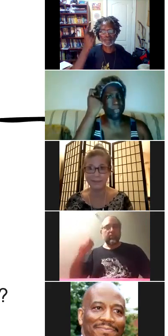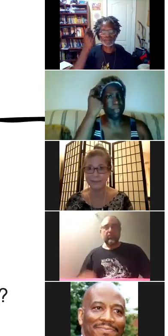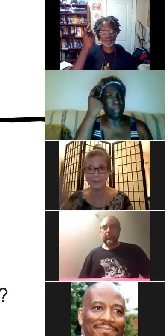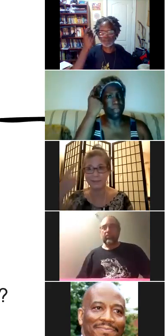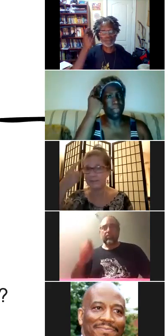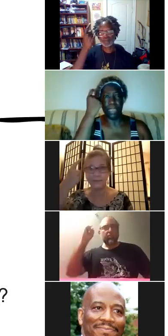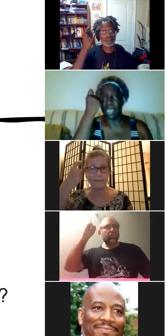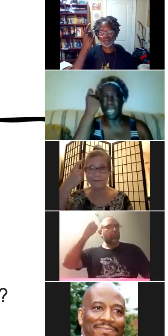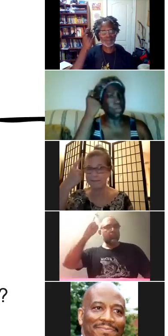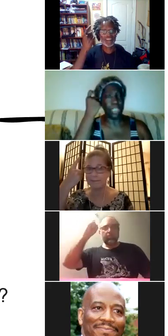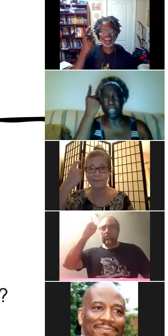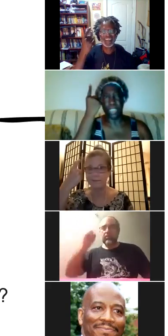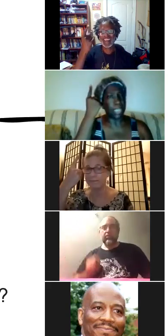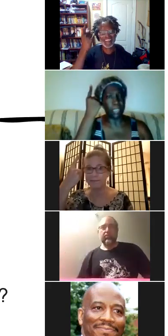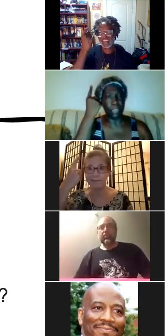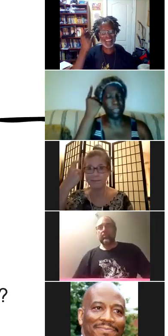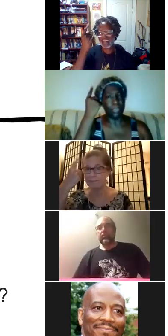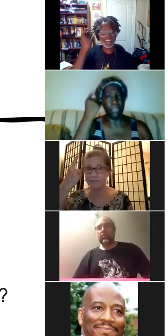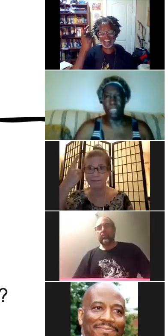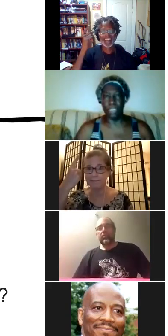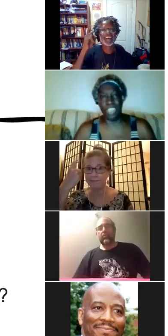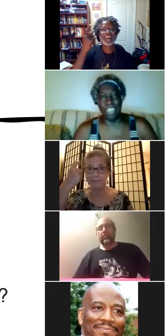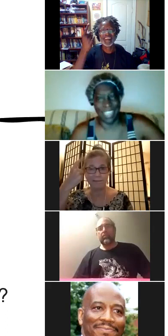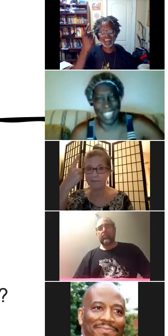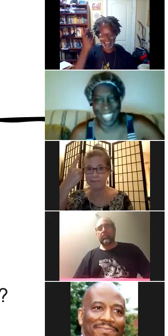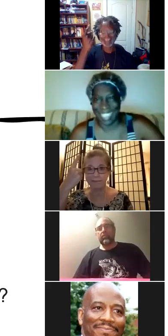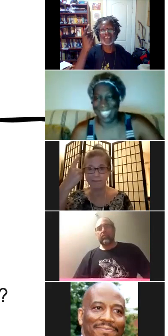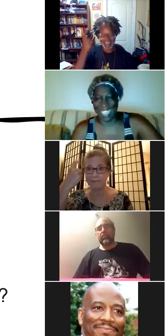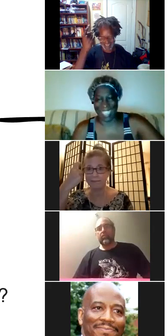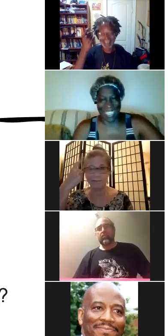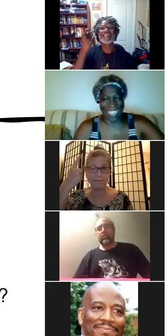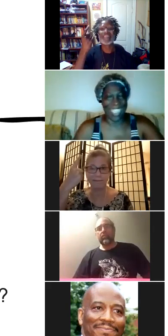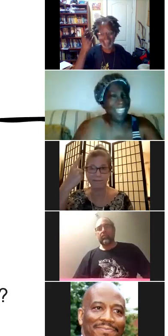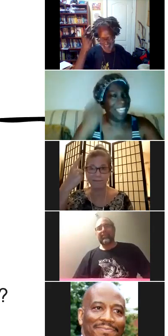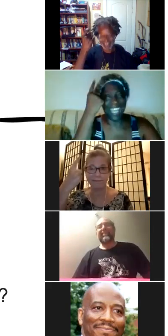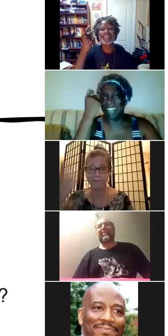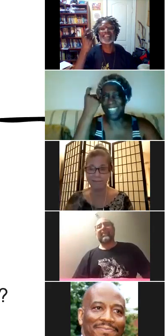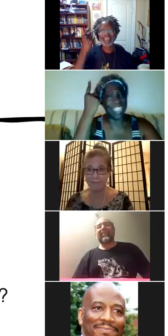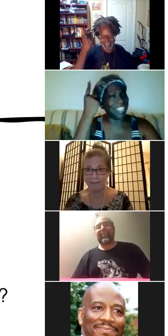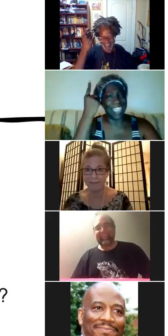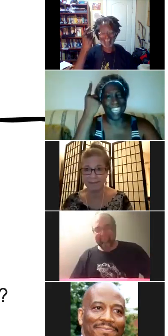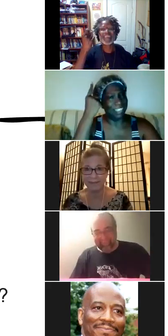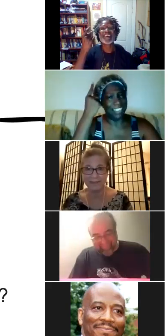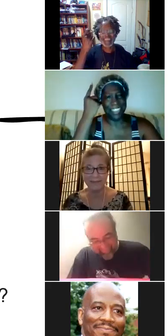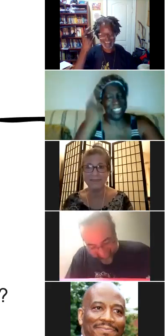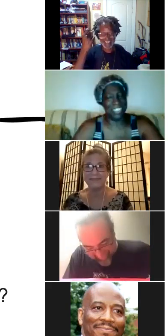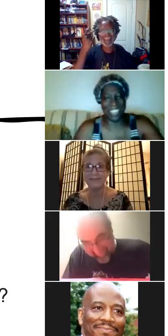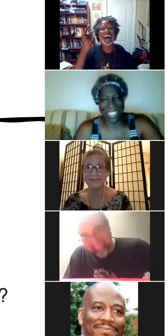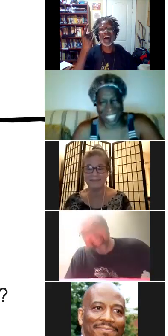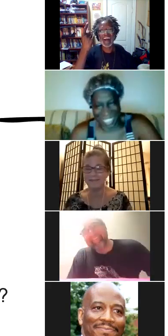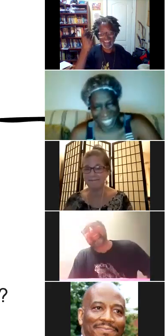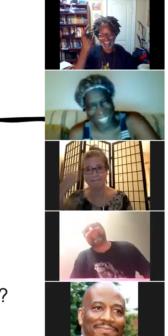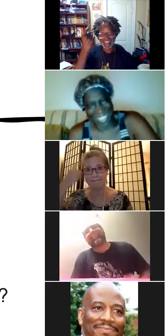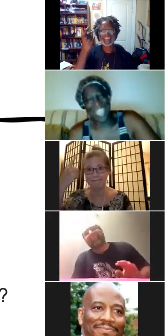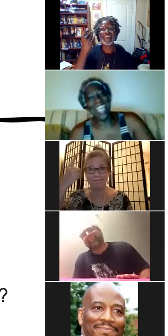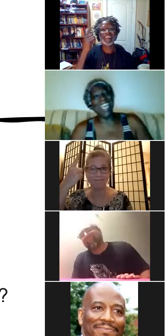understand. Right. I Okay. don't Well, that's understand. good. Okay. I'm gonna be saying that a lot. I don't understand. I don't